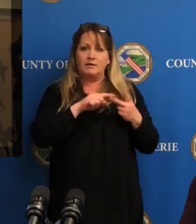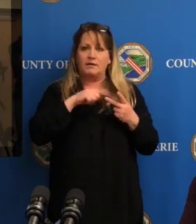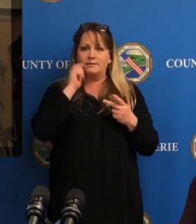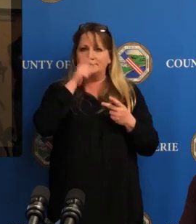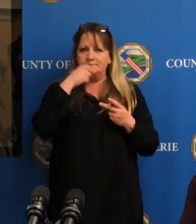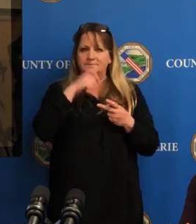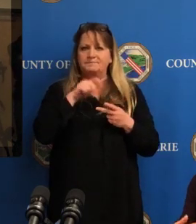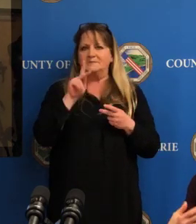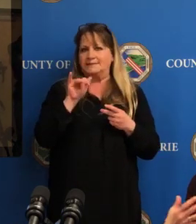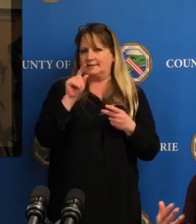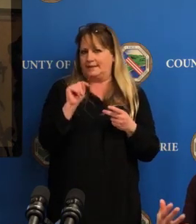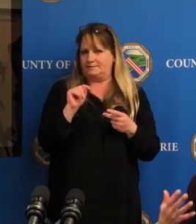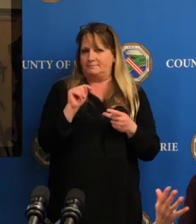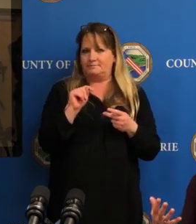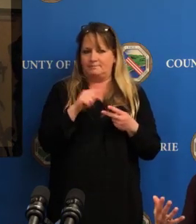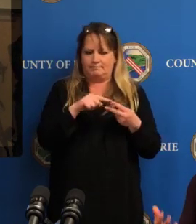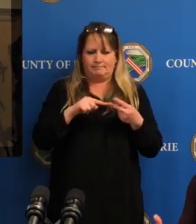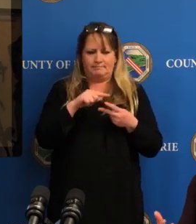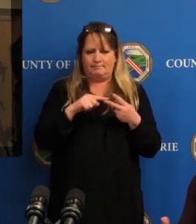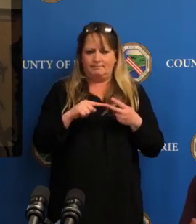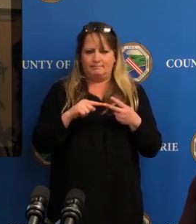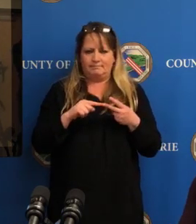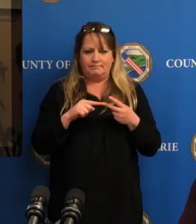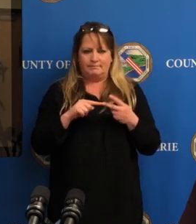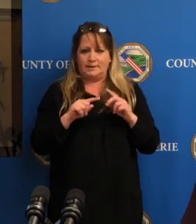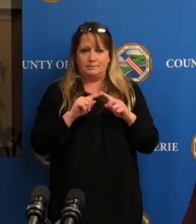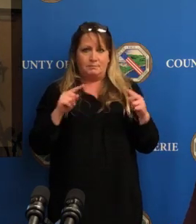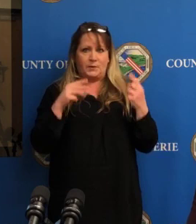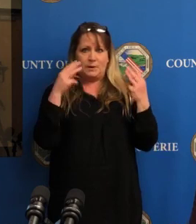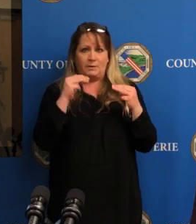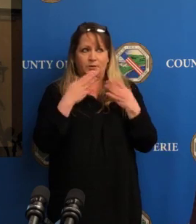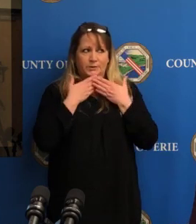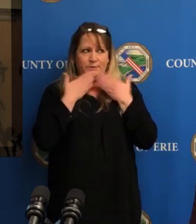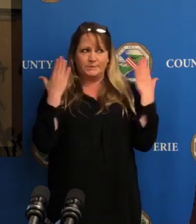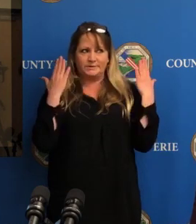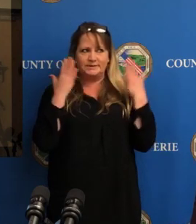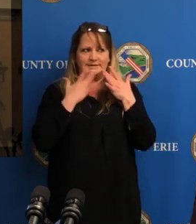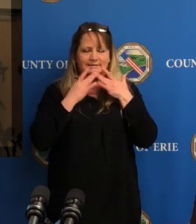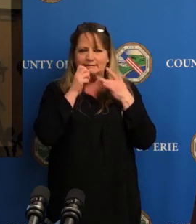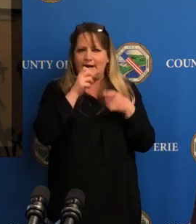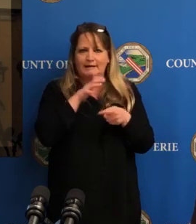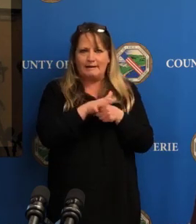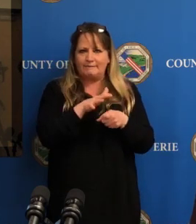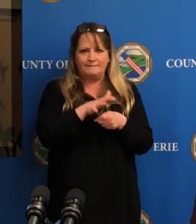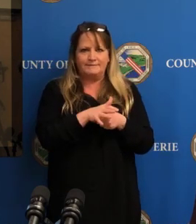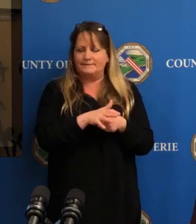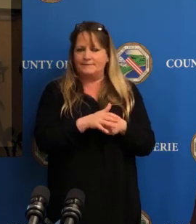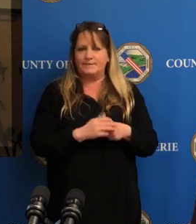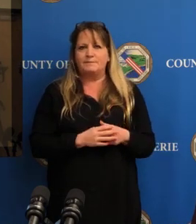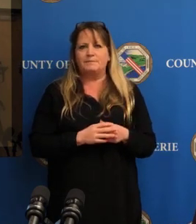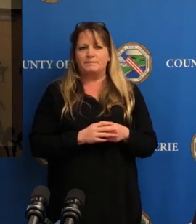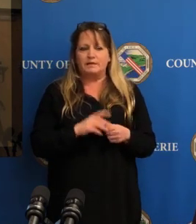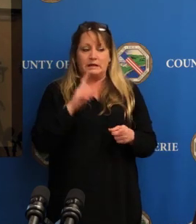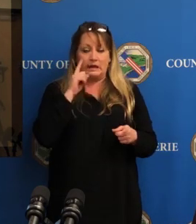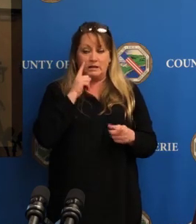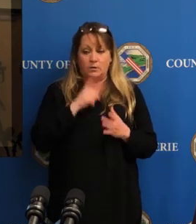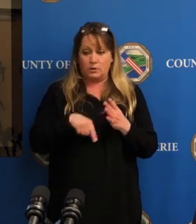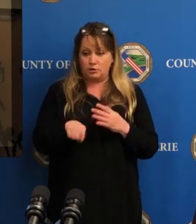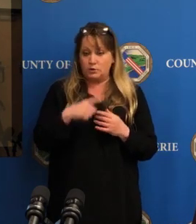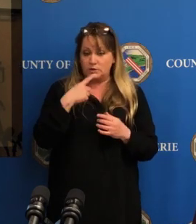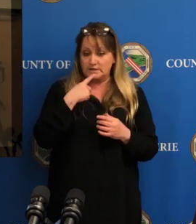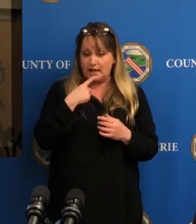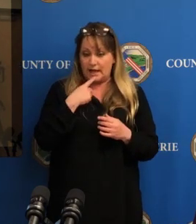kits. So it's just a limitation of the market. And I think that actually what you're saying is